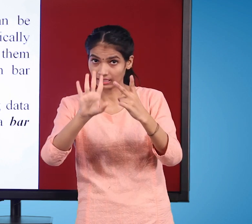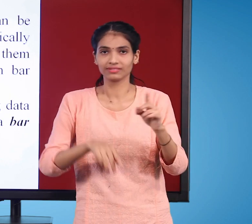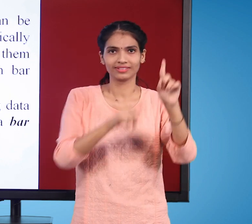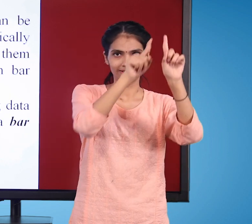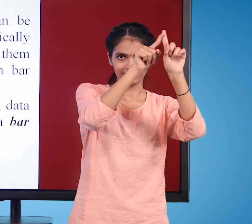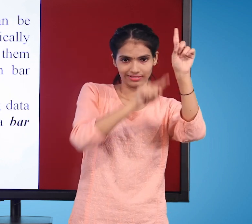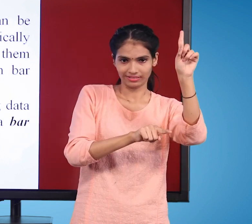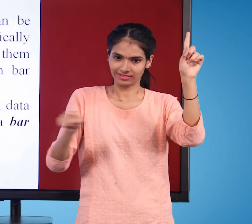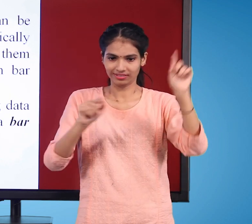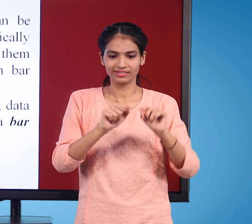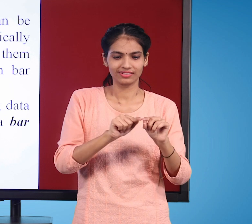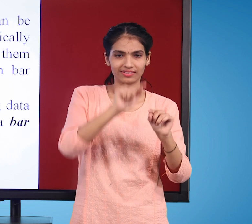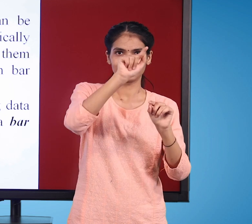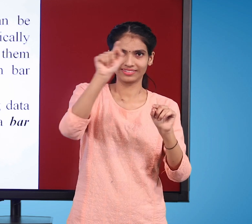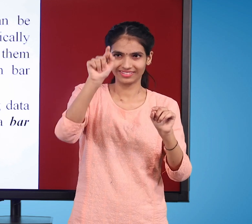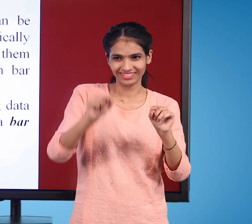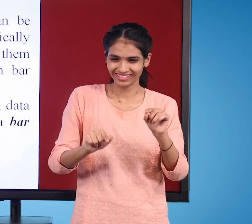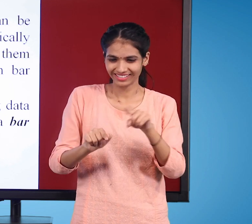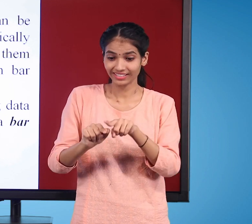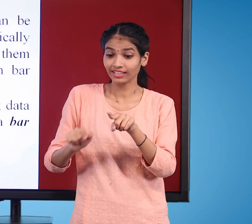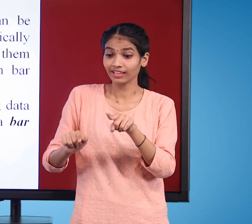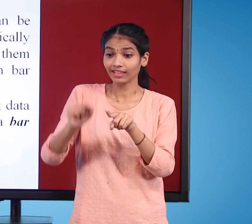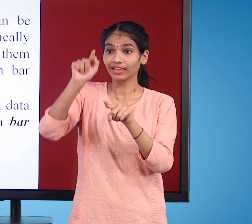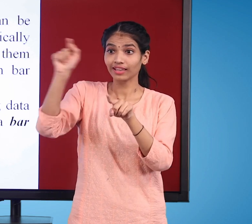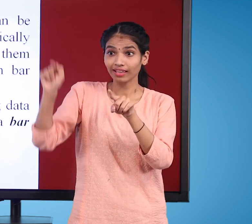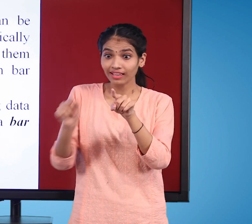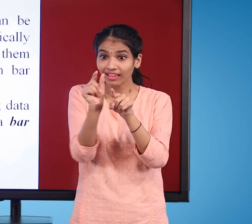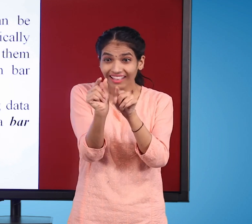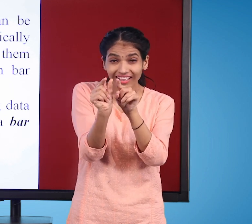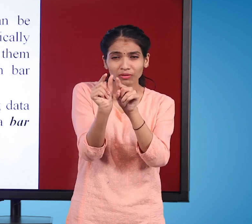And then the length of each bar represents the given number.